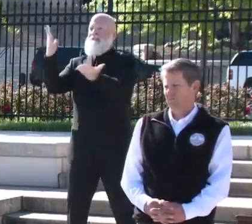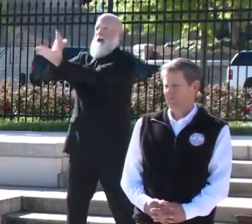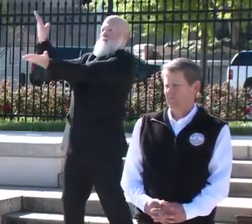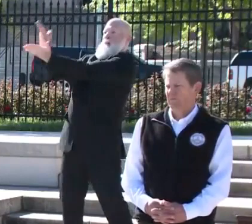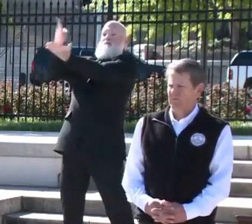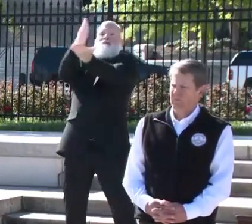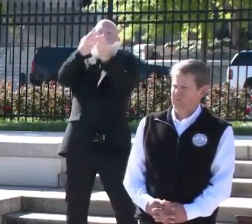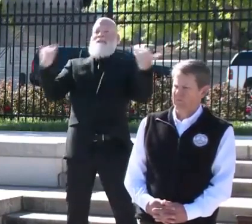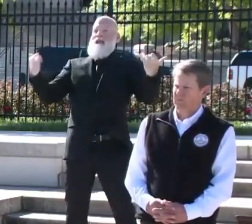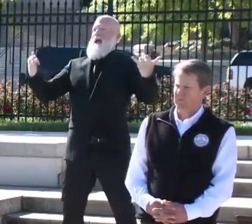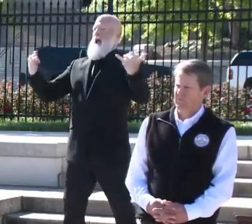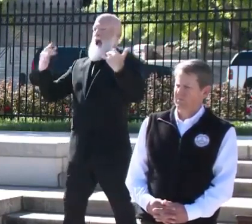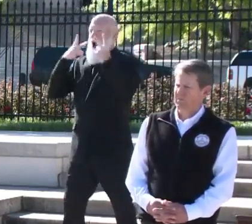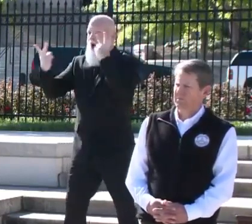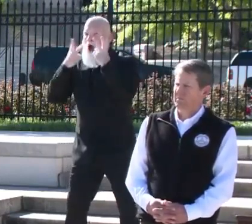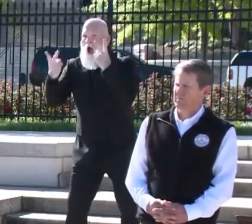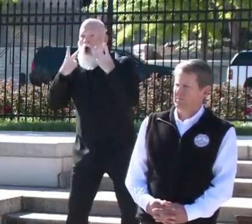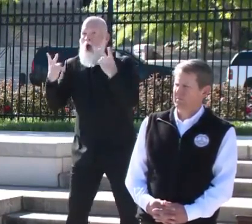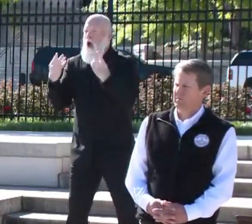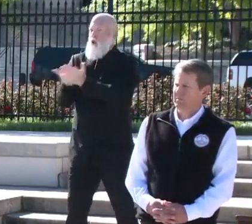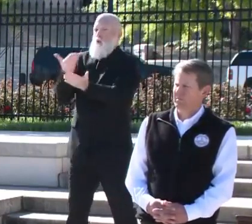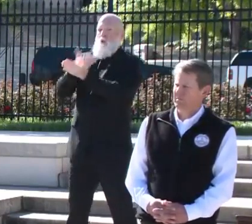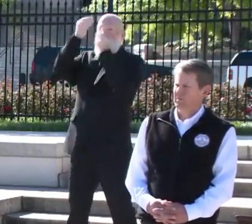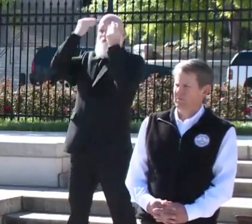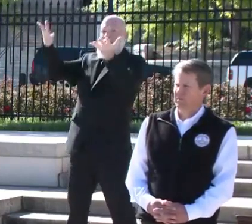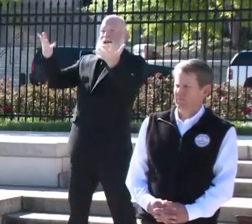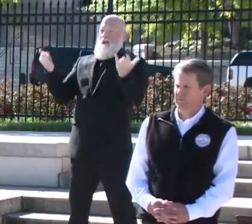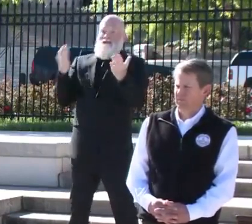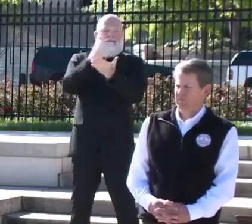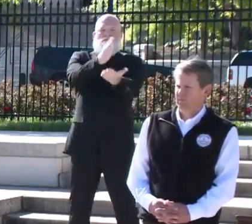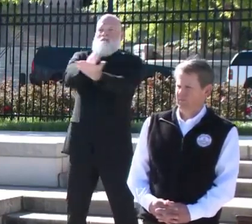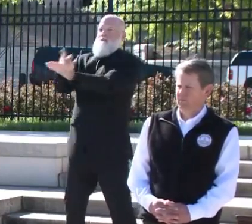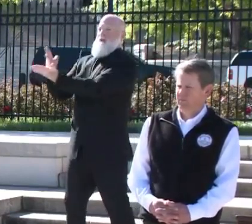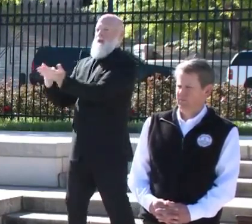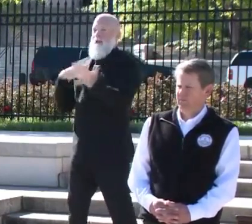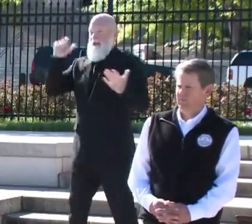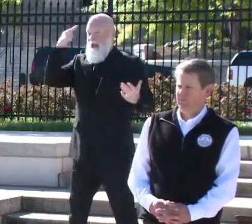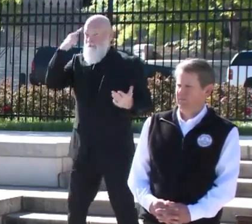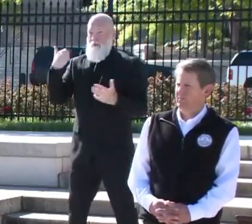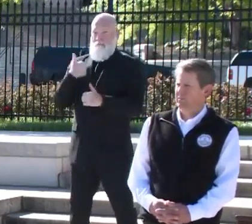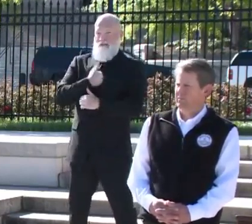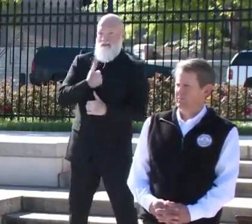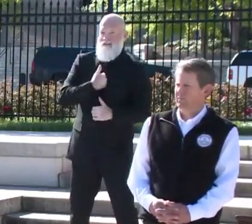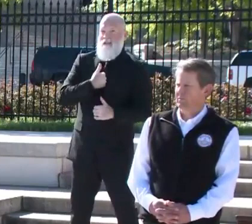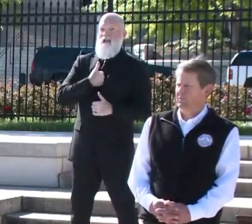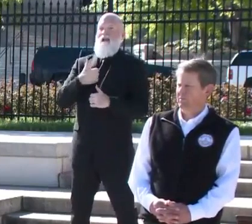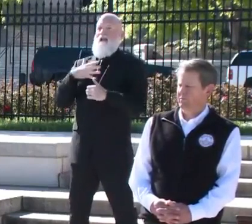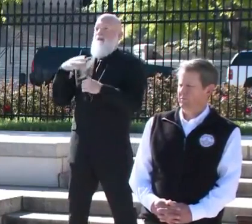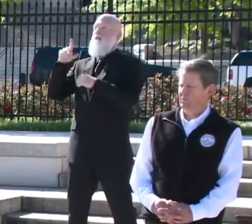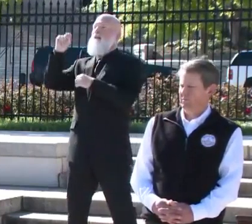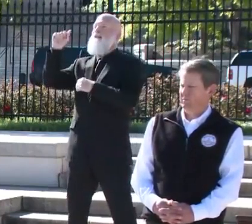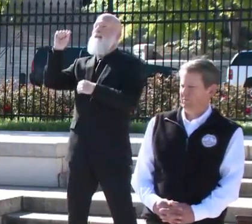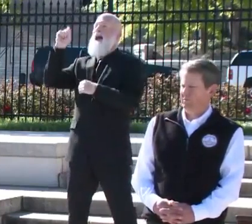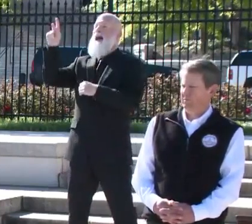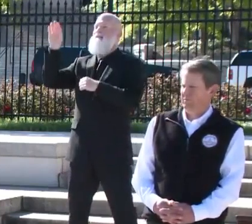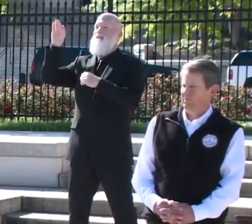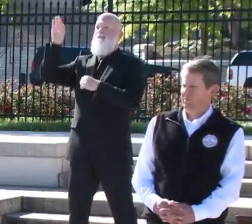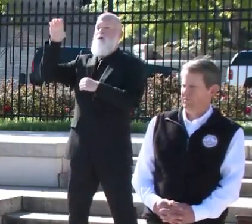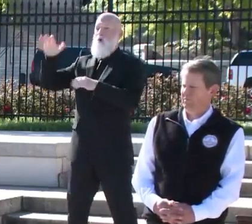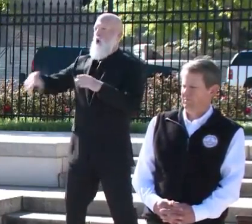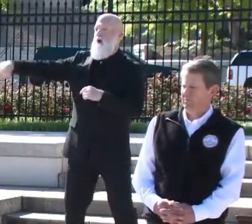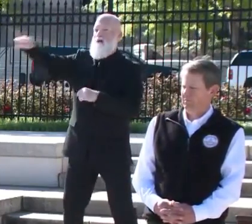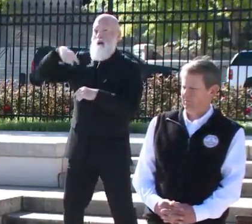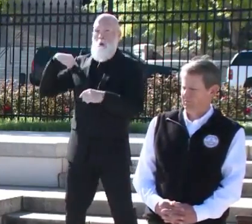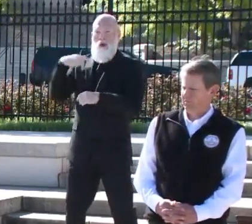is something that the governor and I and the task force talked about at some length, and I think that the